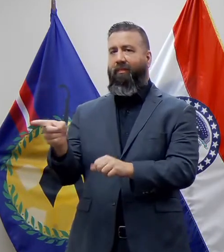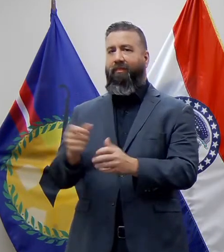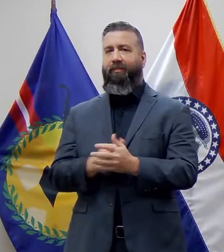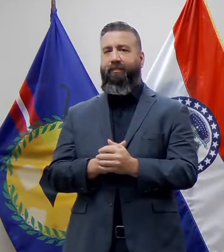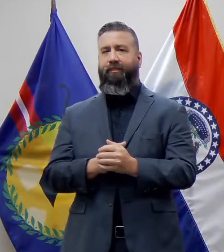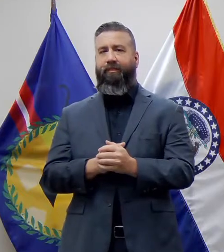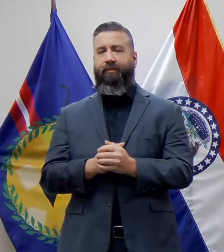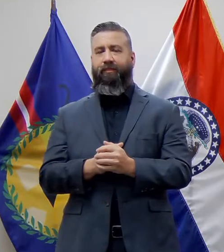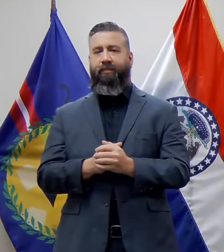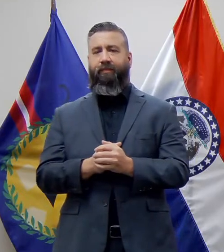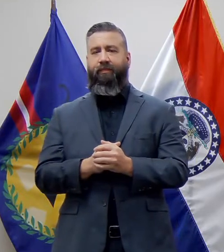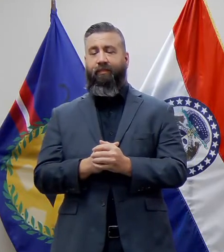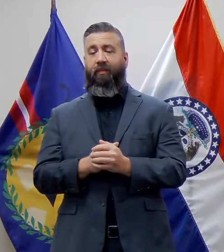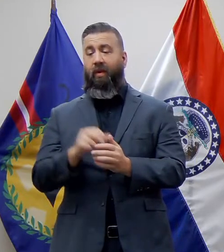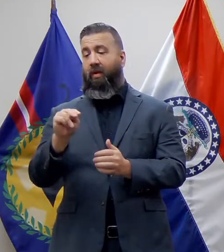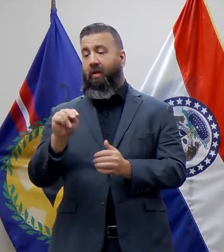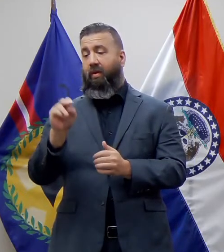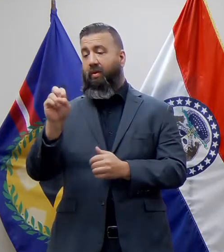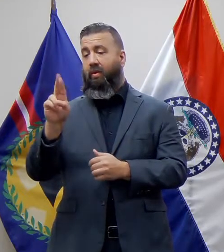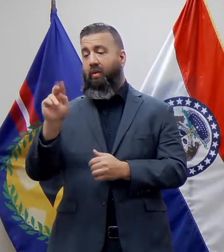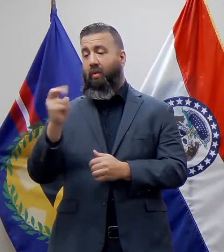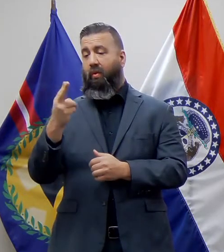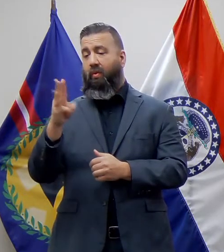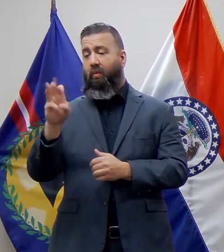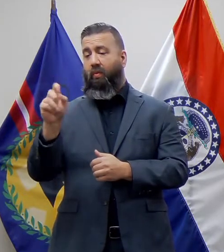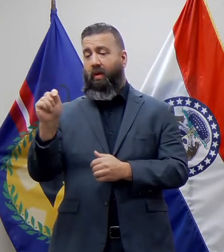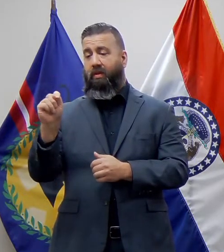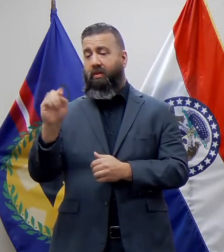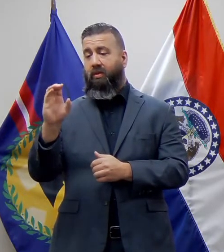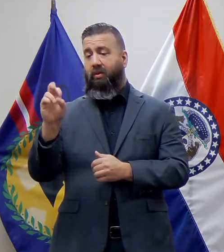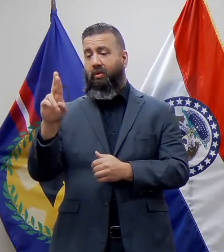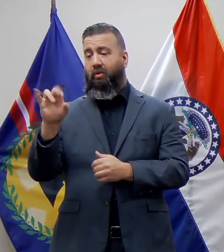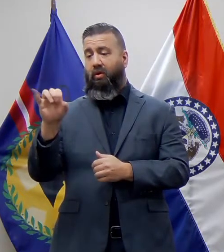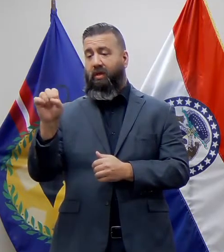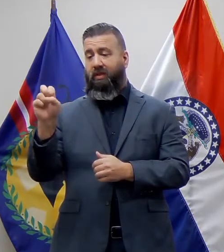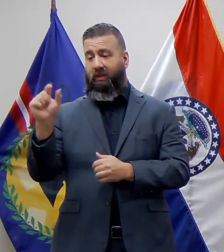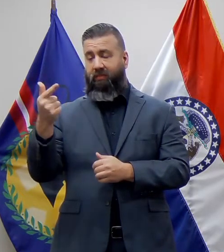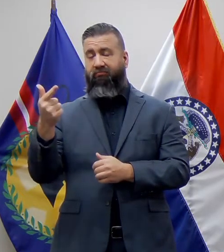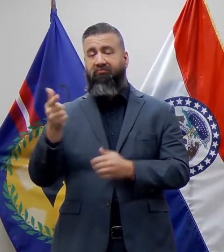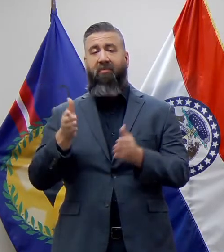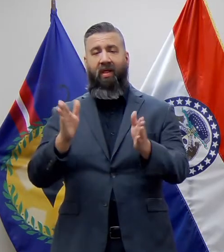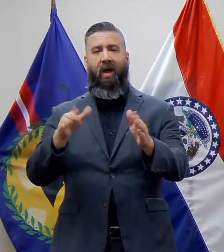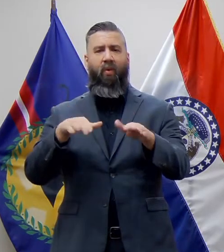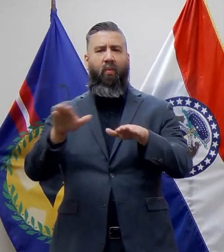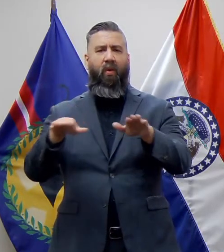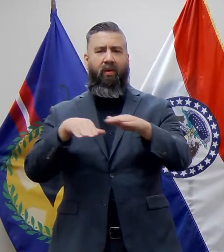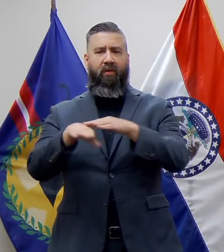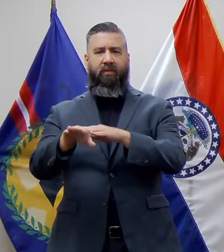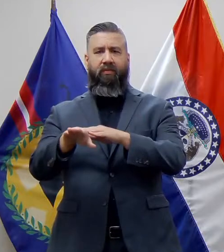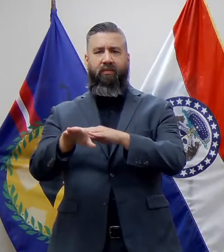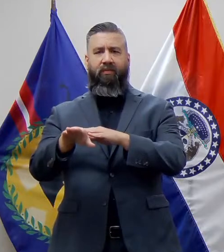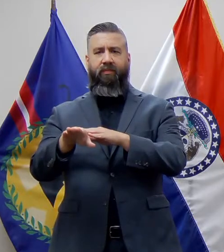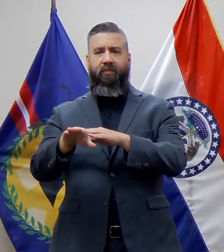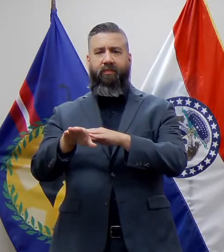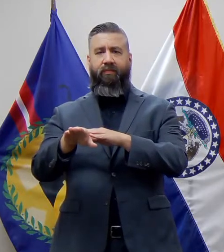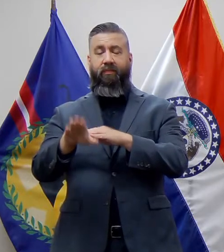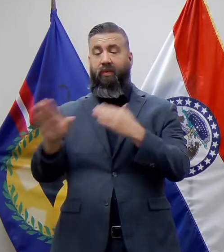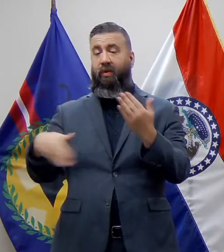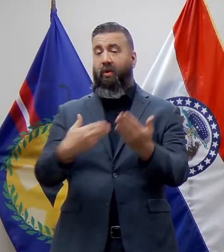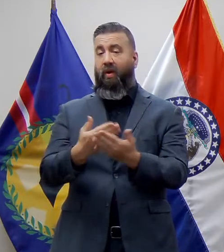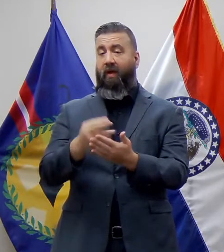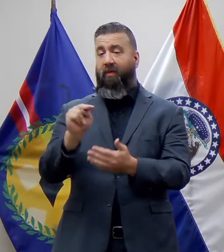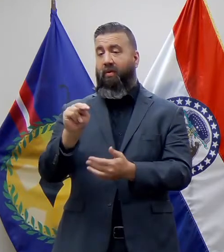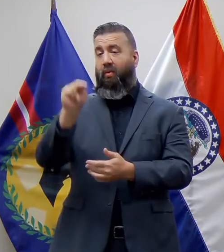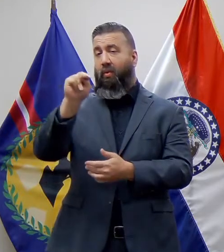will allow walk-ins. Customers will receive a pager when they arrive at Northwest Crossings, serving as a